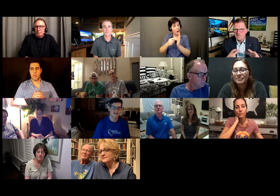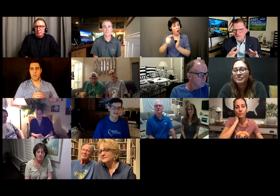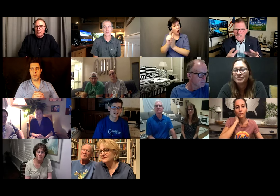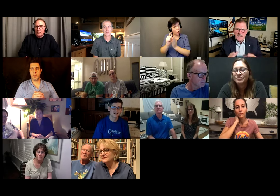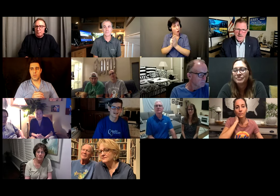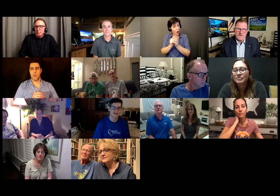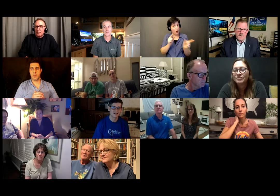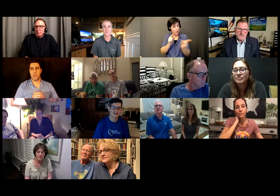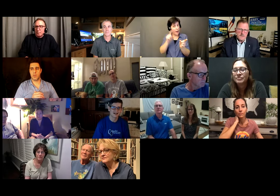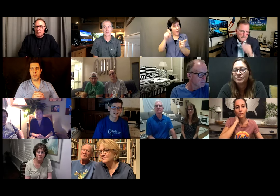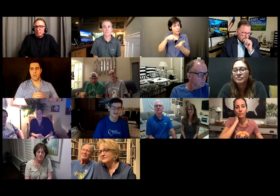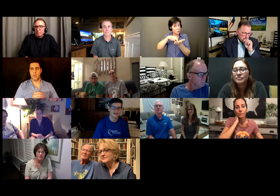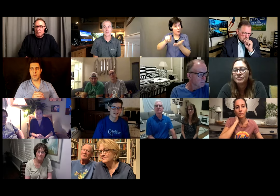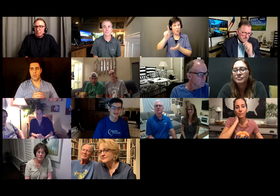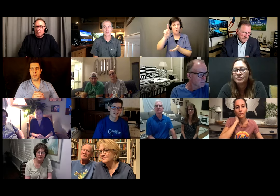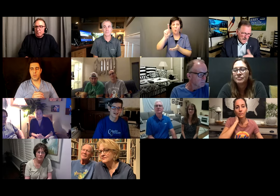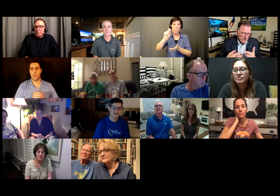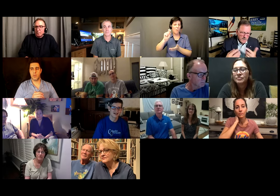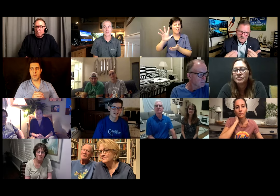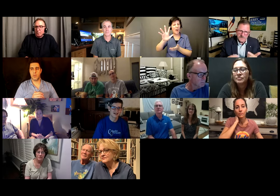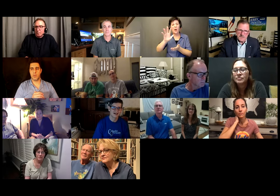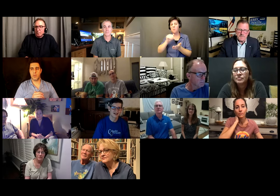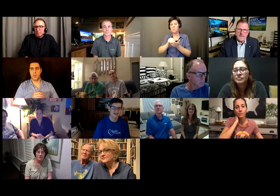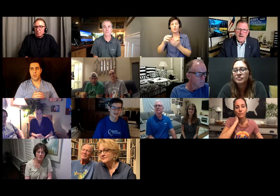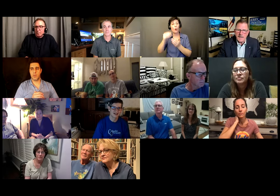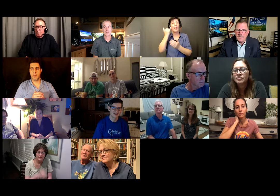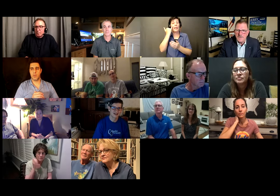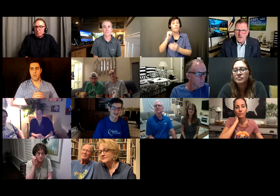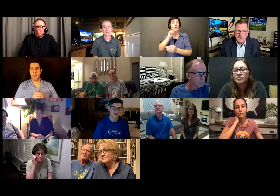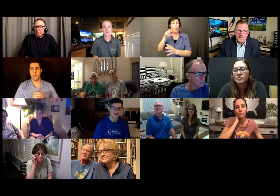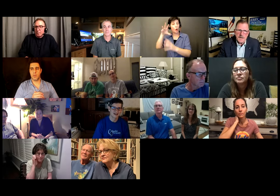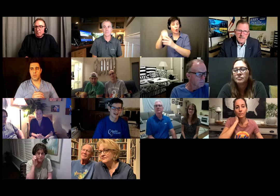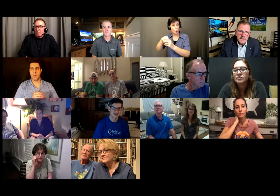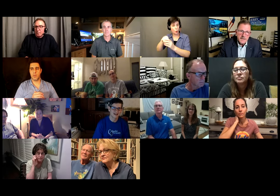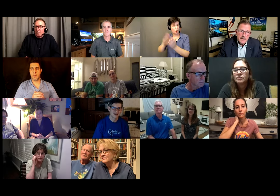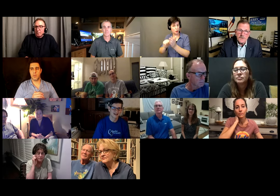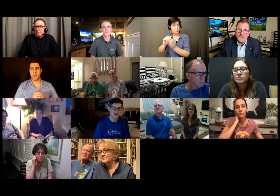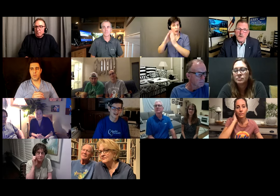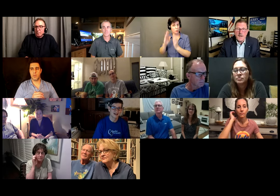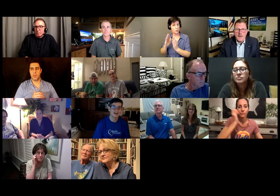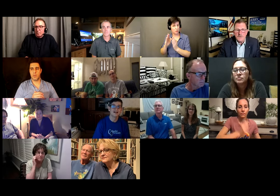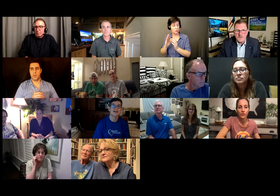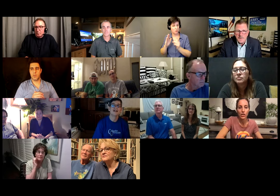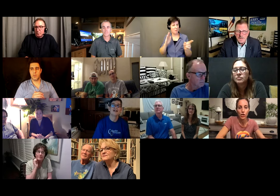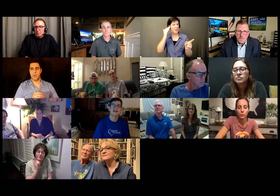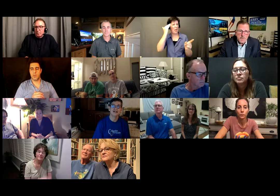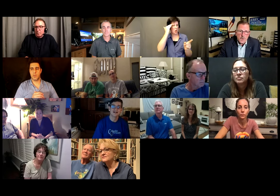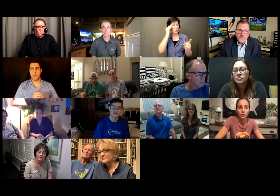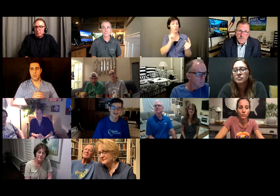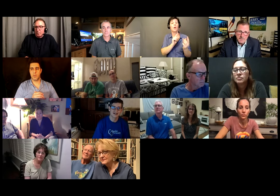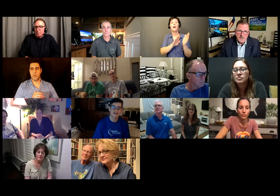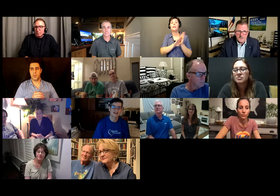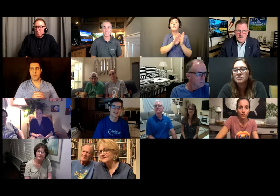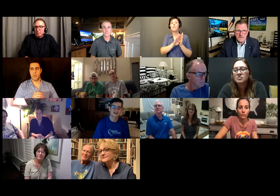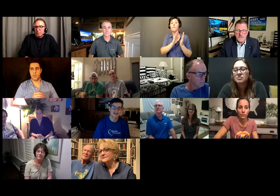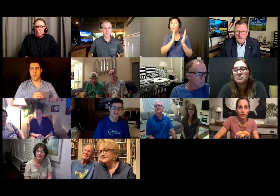about $1.5 million. And we wouldn't have accepted that. And the developer knew that. So the developer came to us and paid